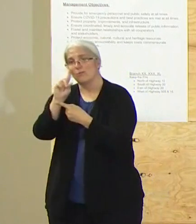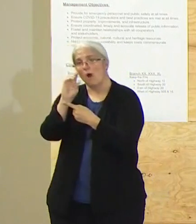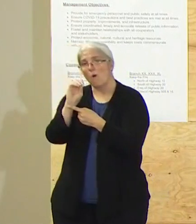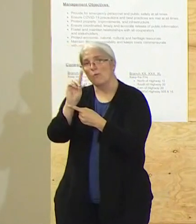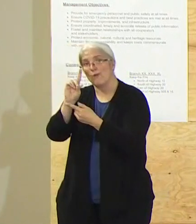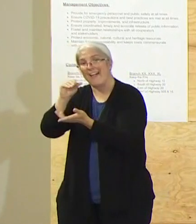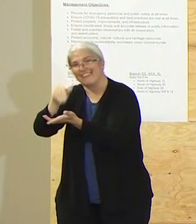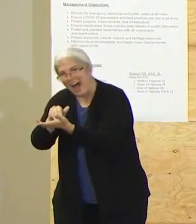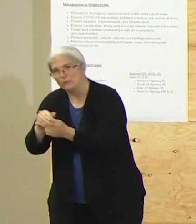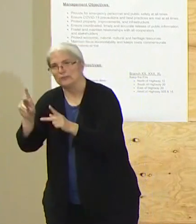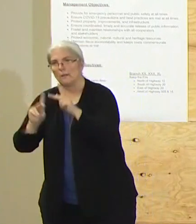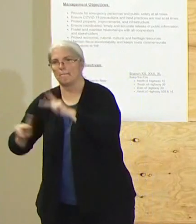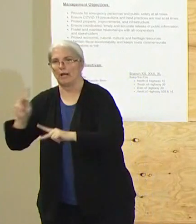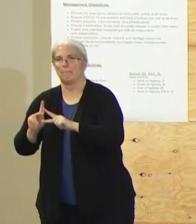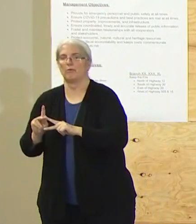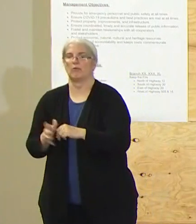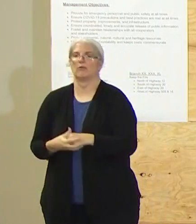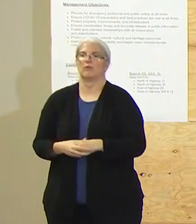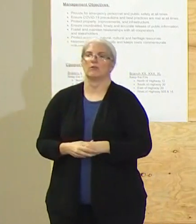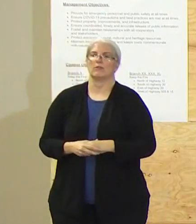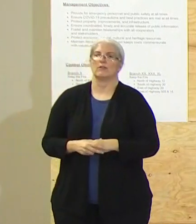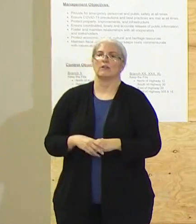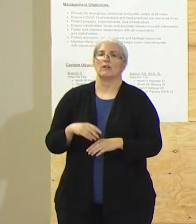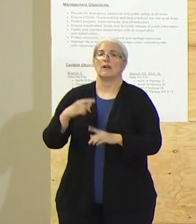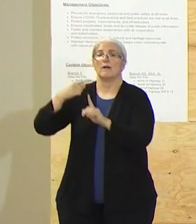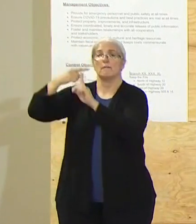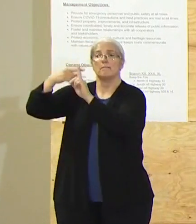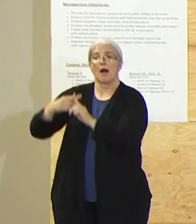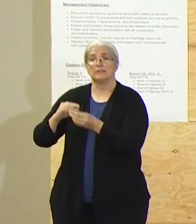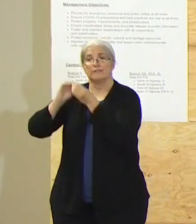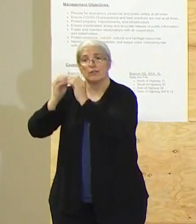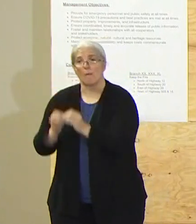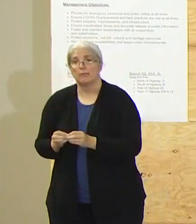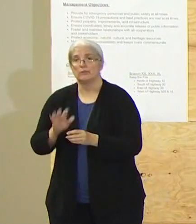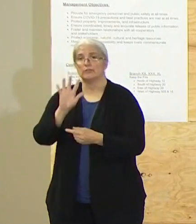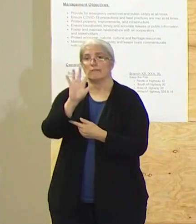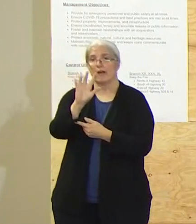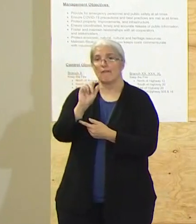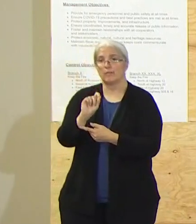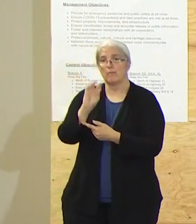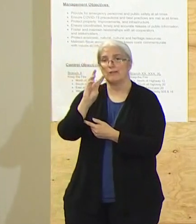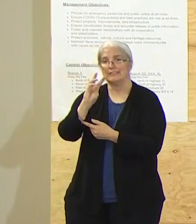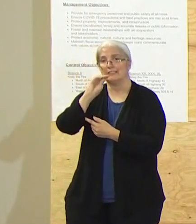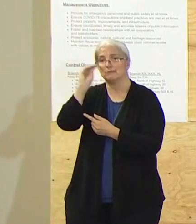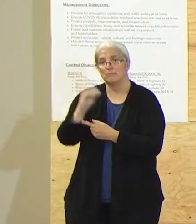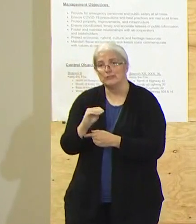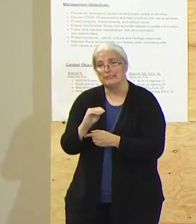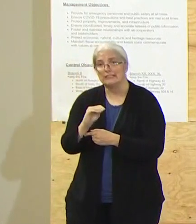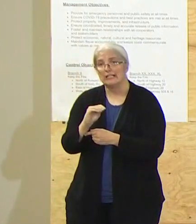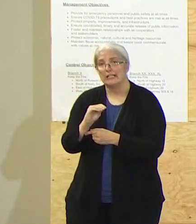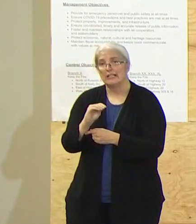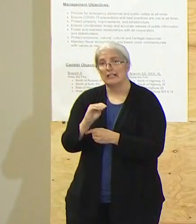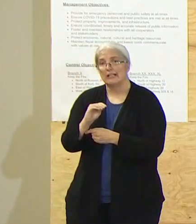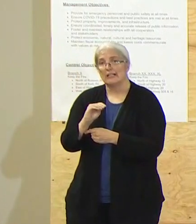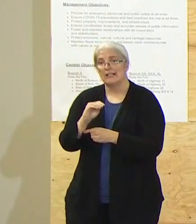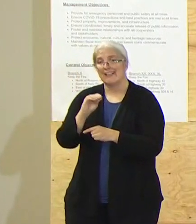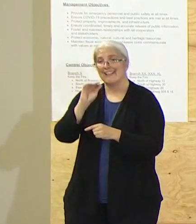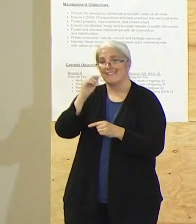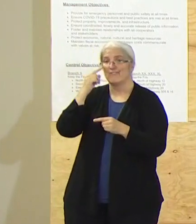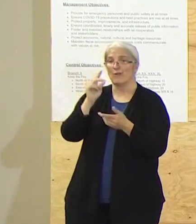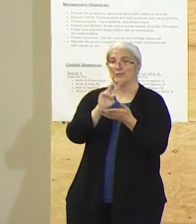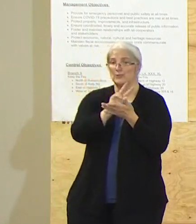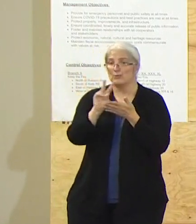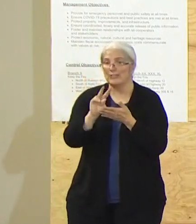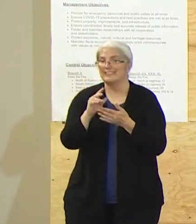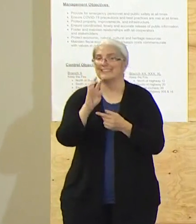is now at 6.5% over a 14-day period, 6.4% of a 7-day period. Our